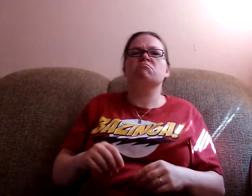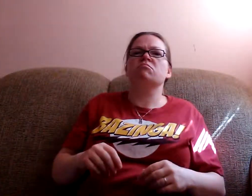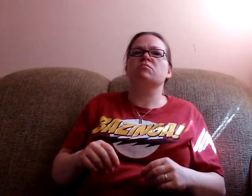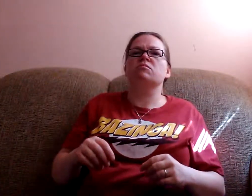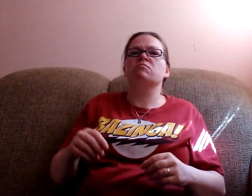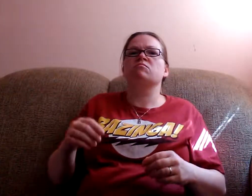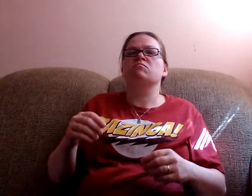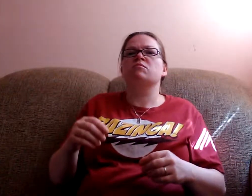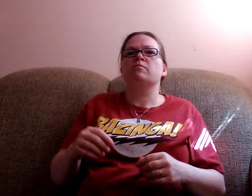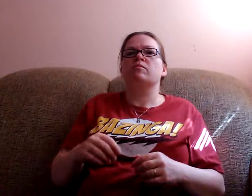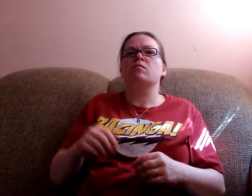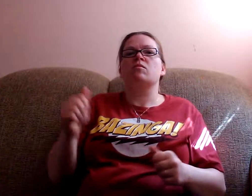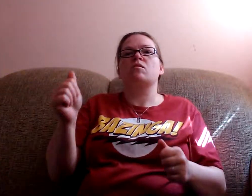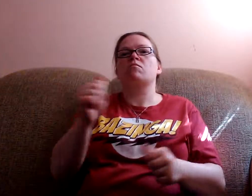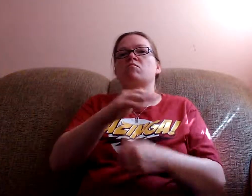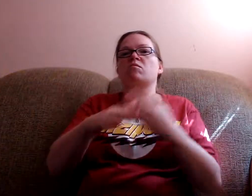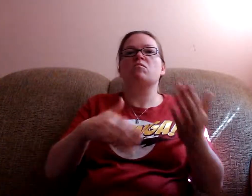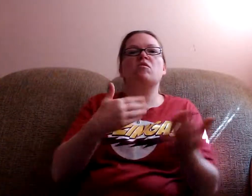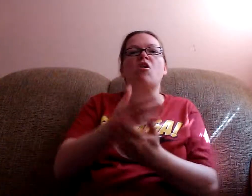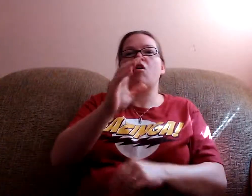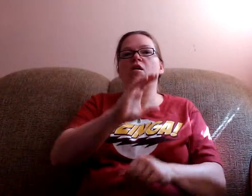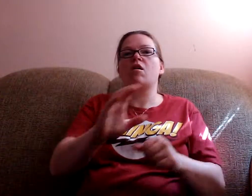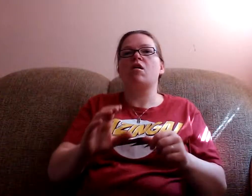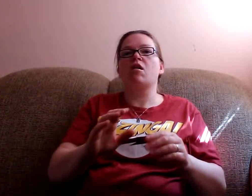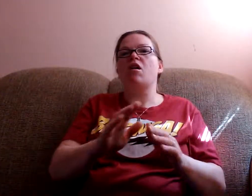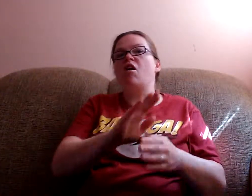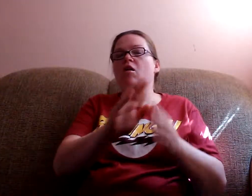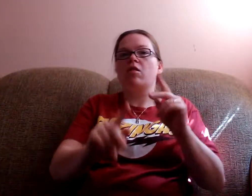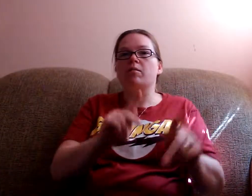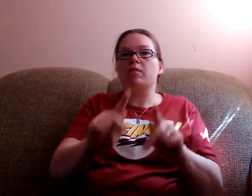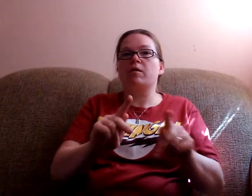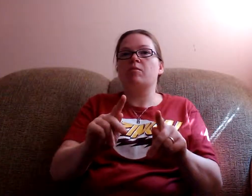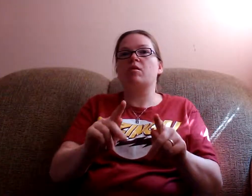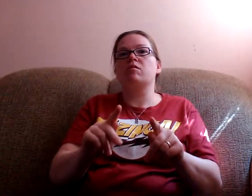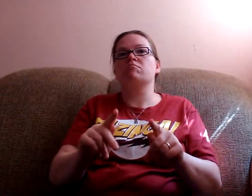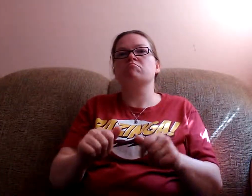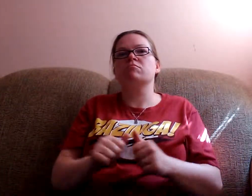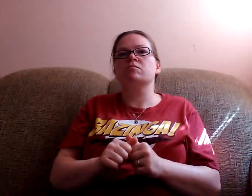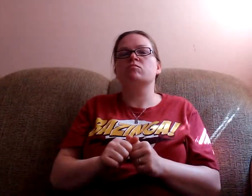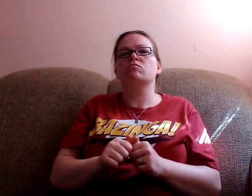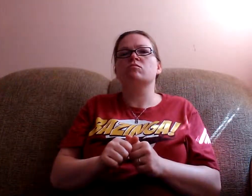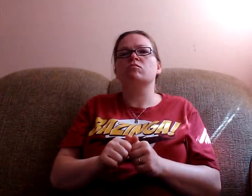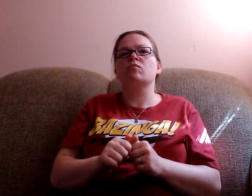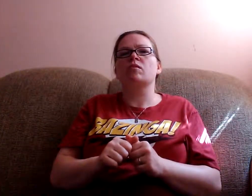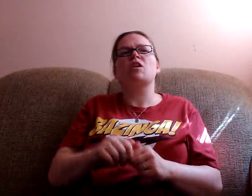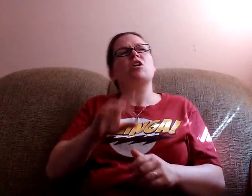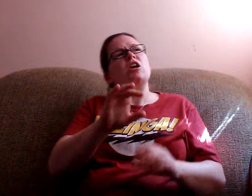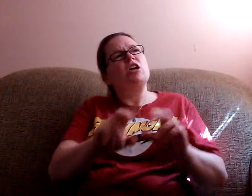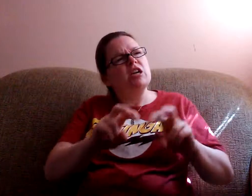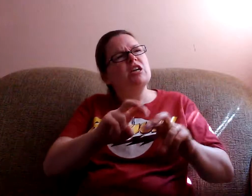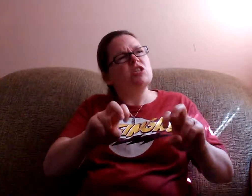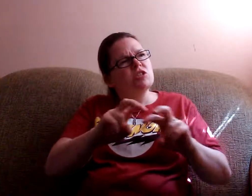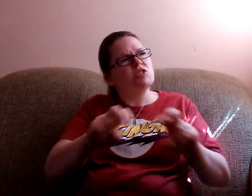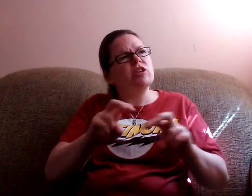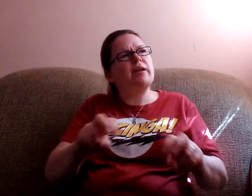he made sure that the right amount of hops were used to make the beer. He made sure that when the women delivered that the cartons or the